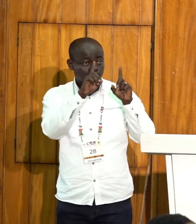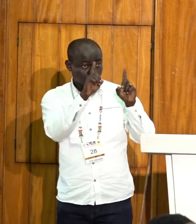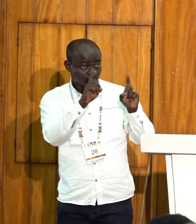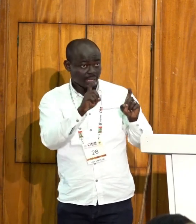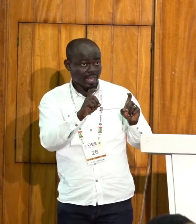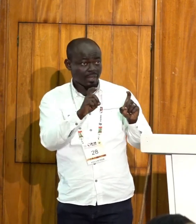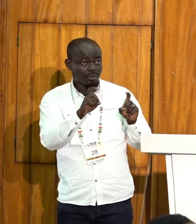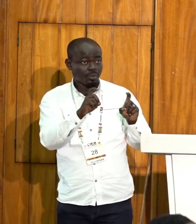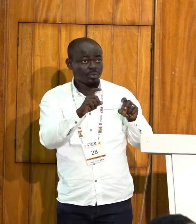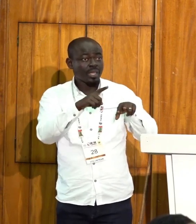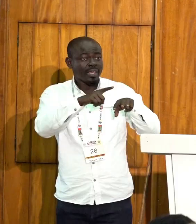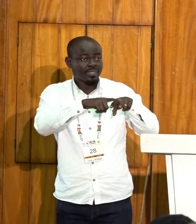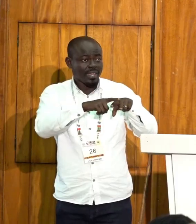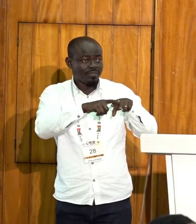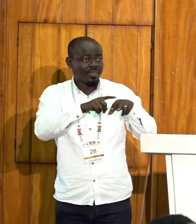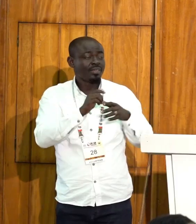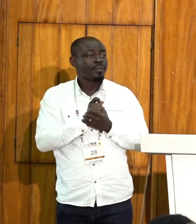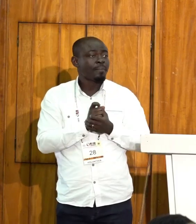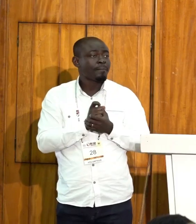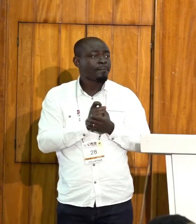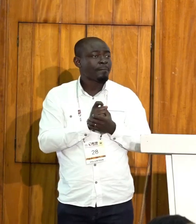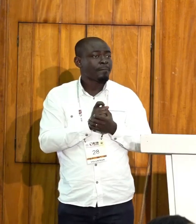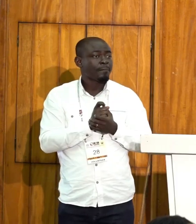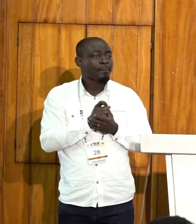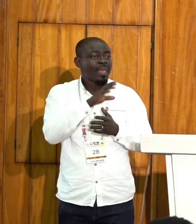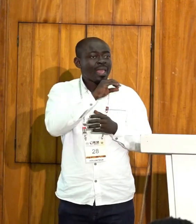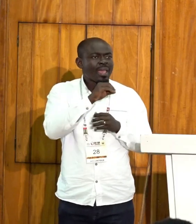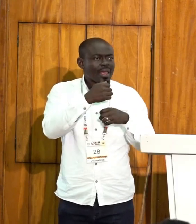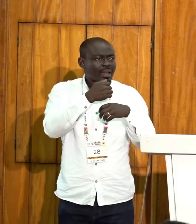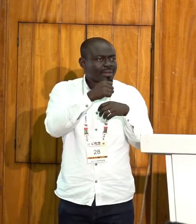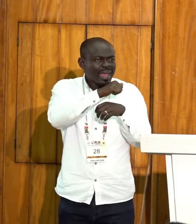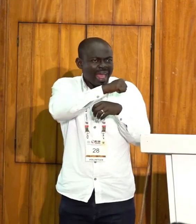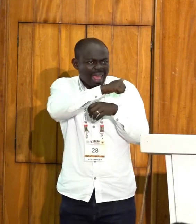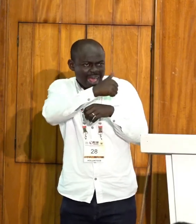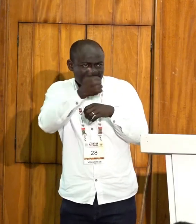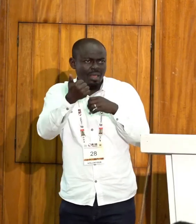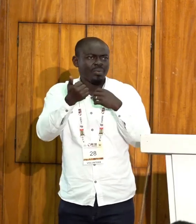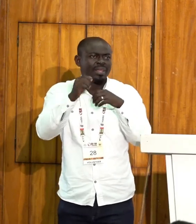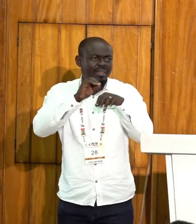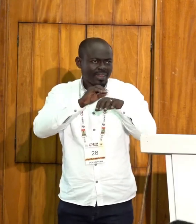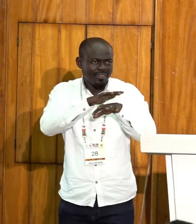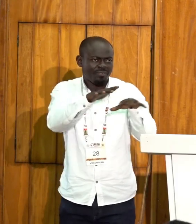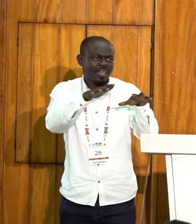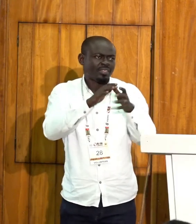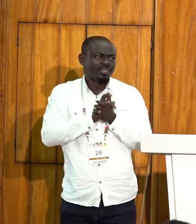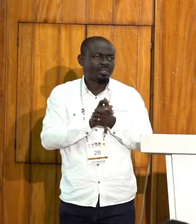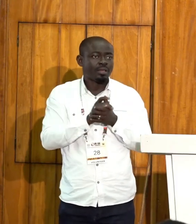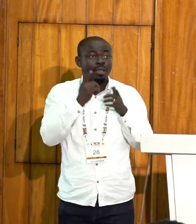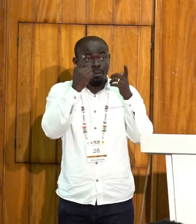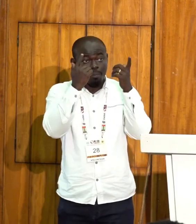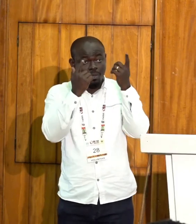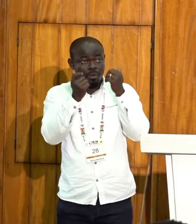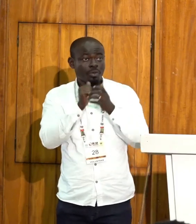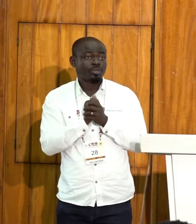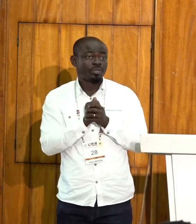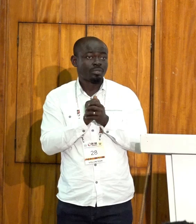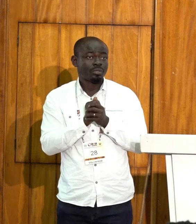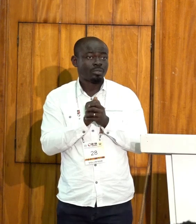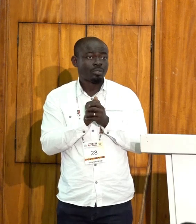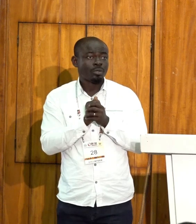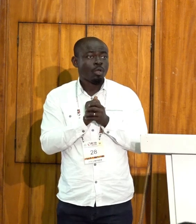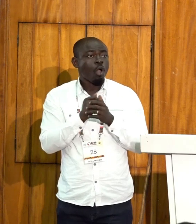diagnose HIV and many other related infections because of